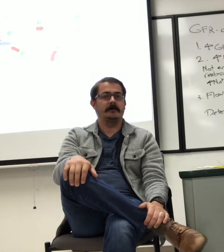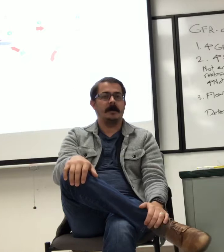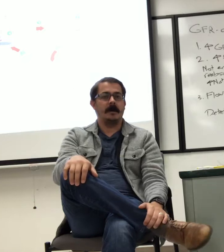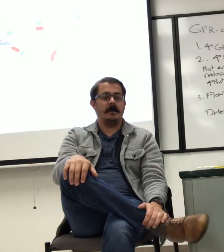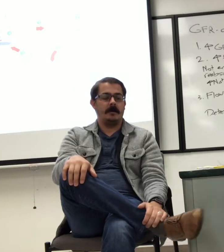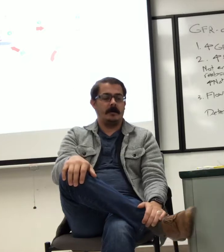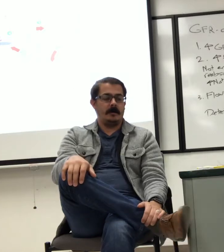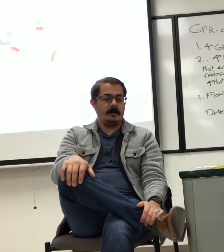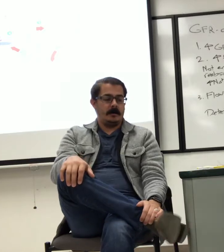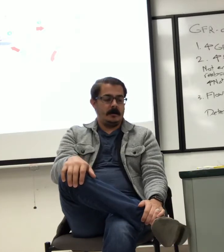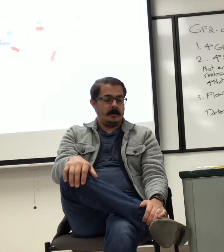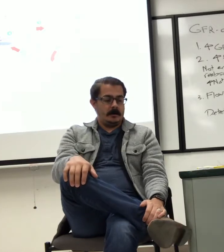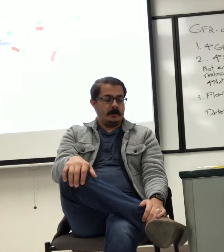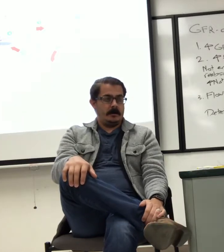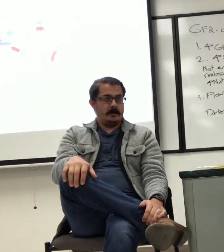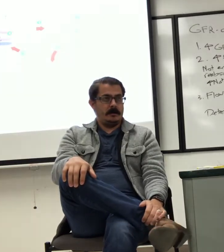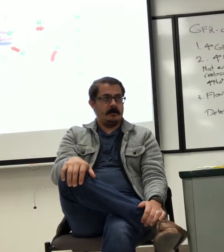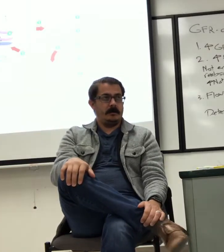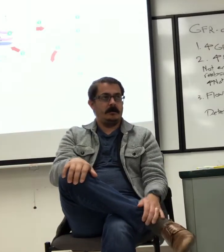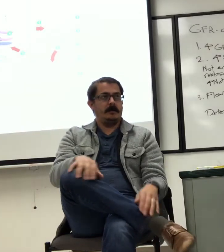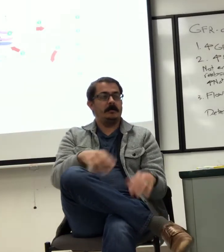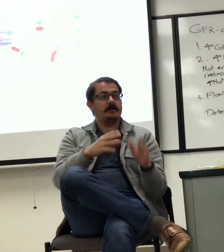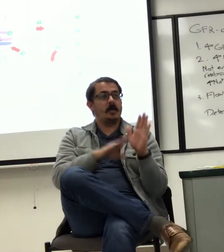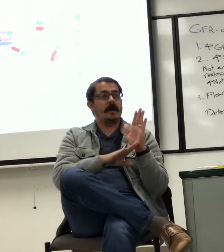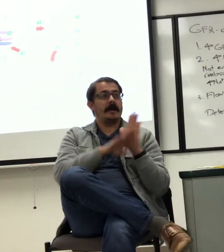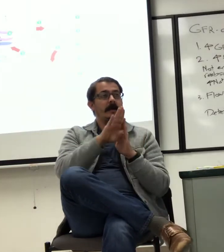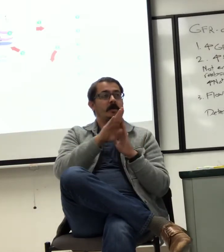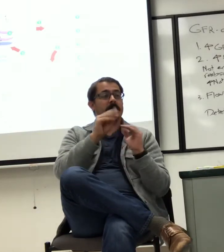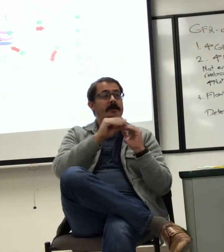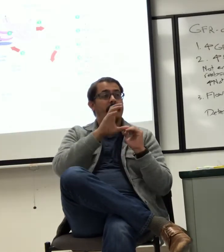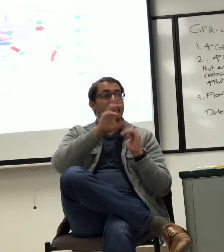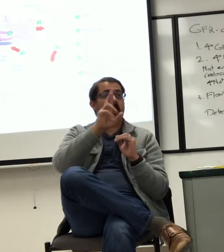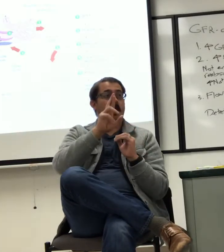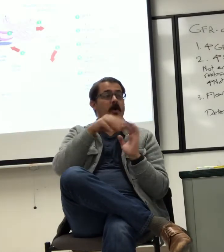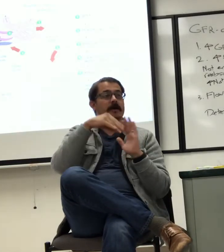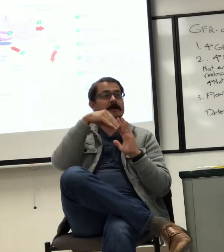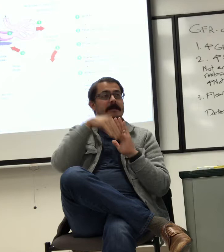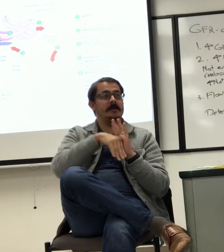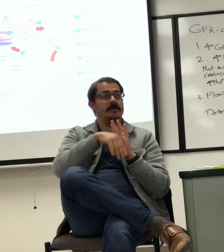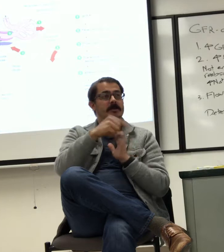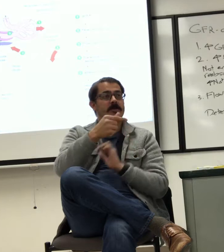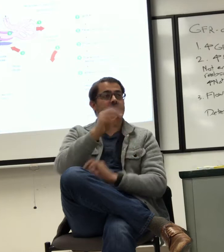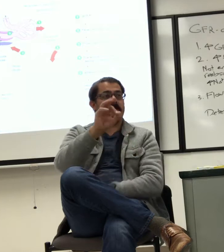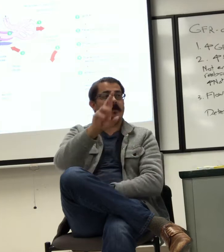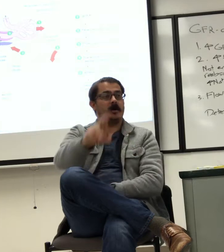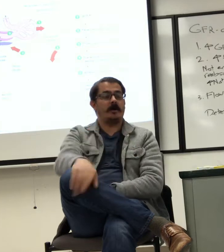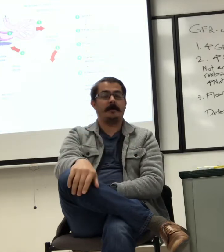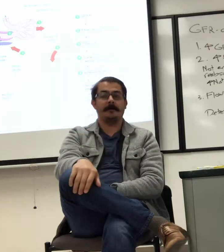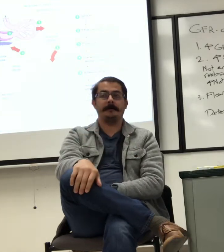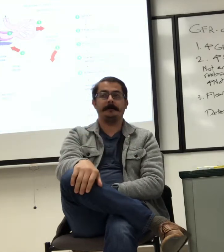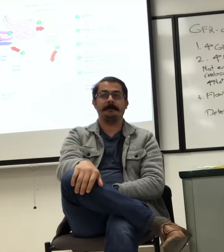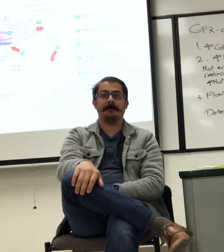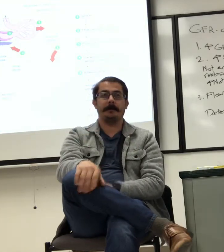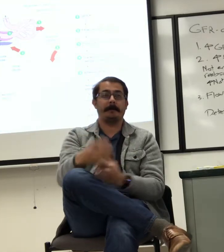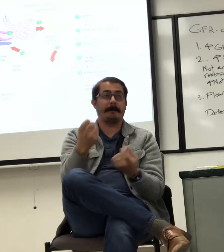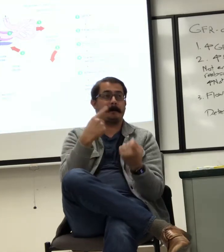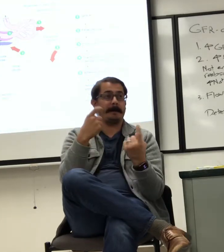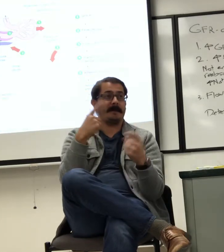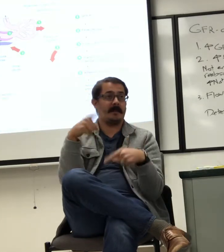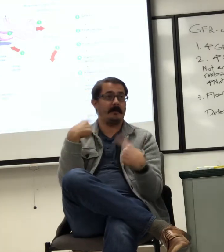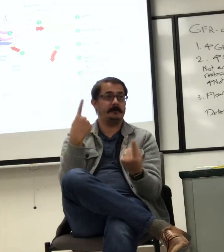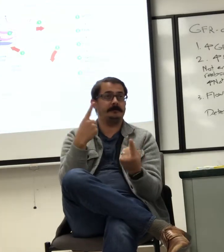So I'm going to put increase capital R, decrease GFR, if that makes sense. Any questions on that